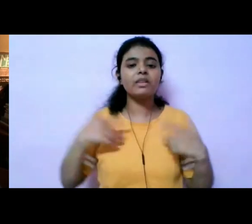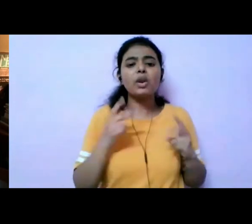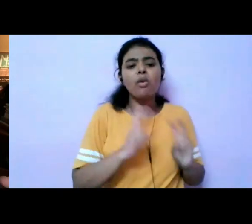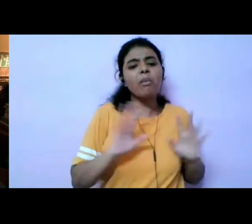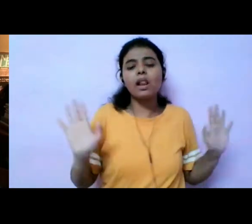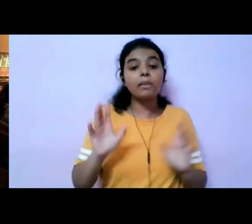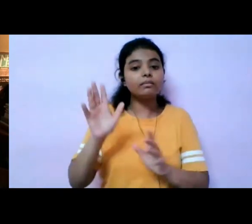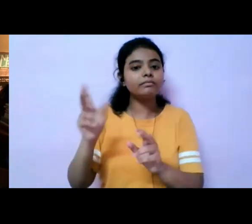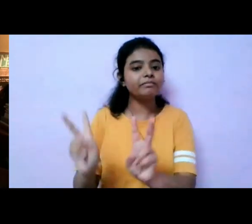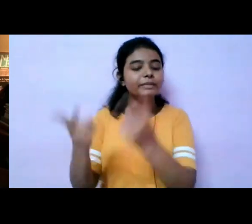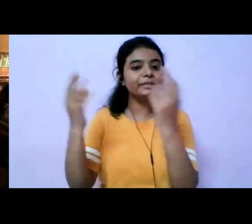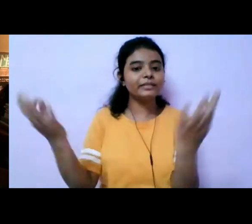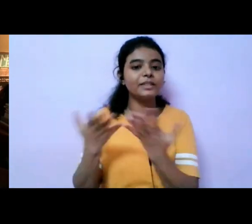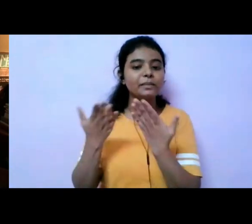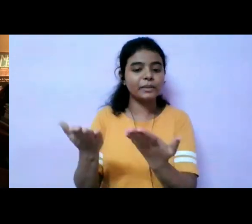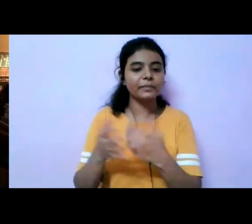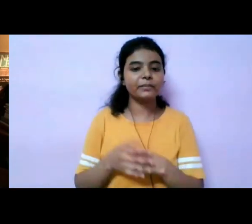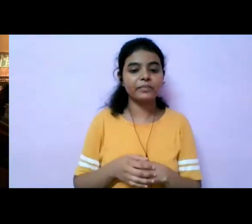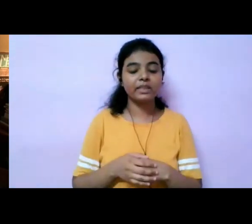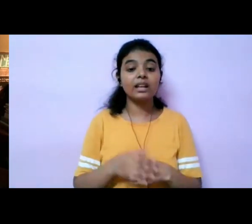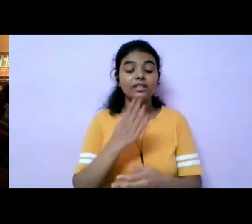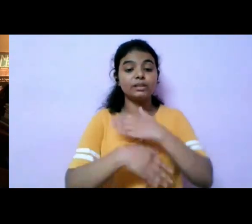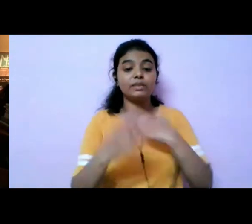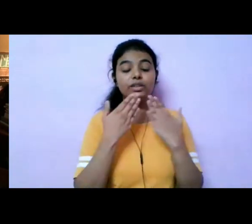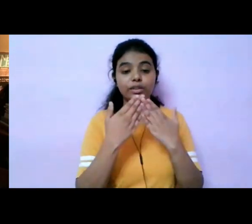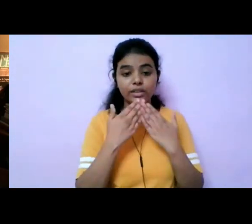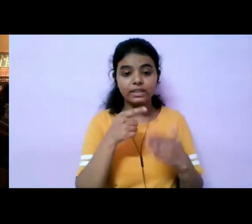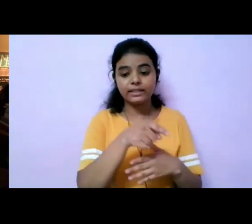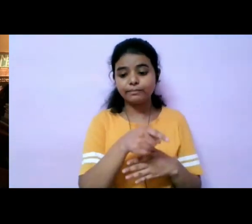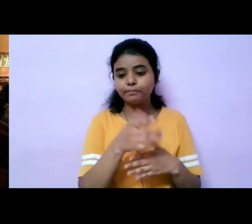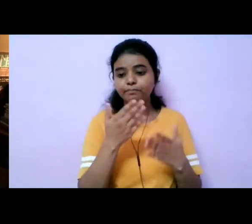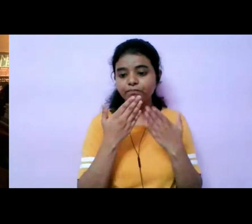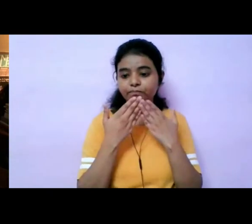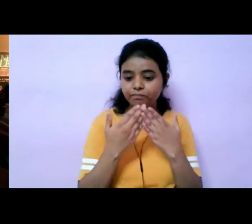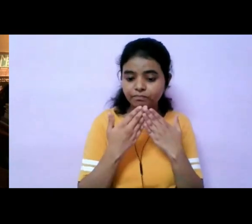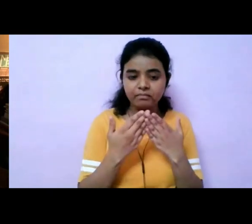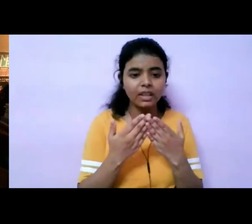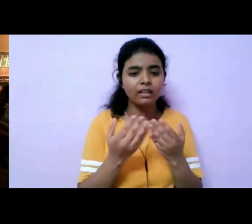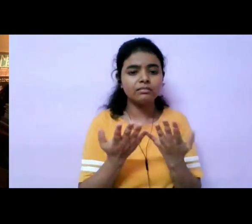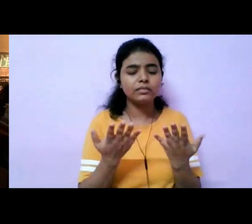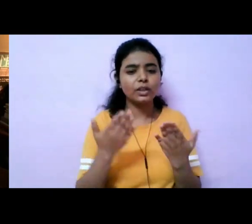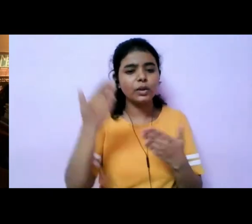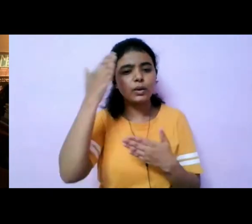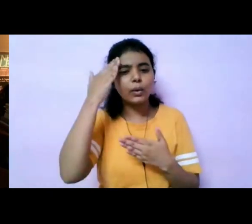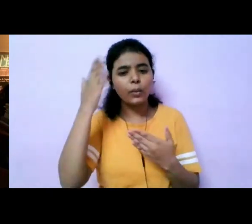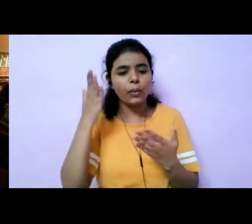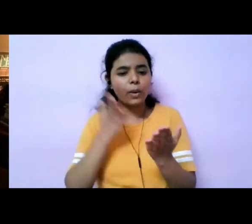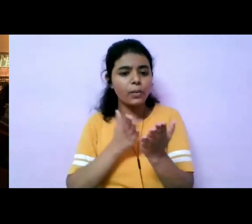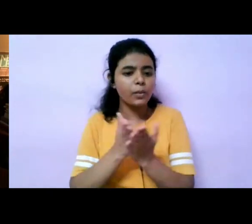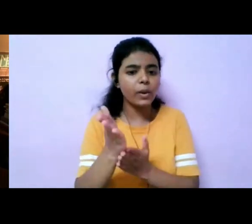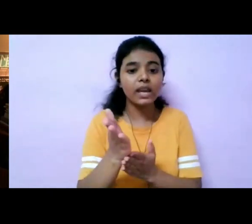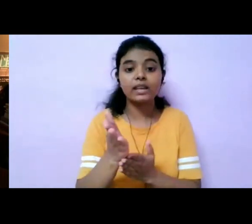Those of us in the disability studies arena talk about disabilities as ways of knowing, precisely